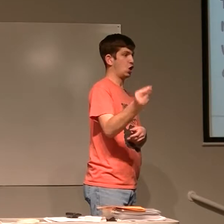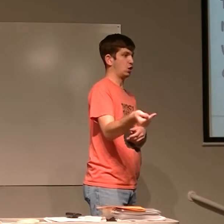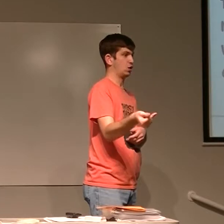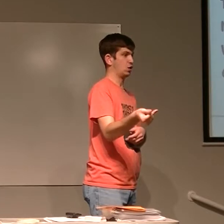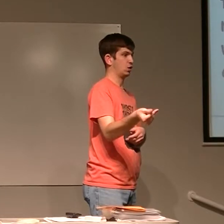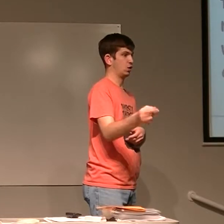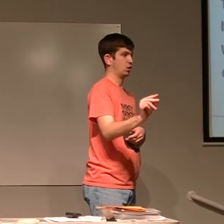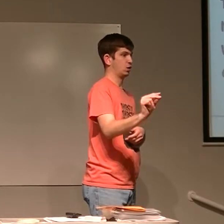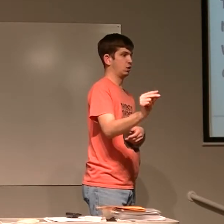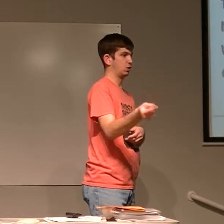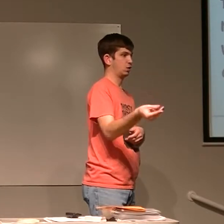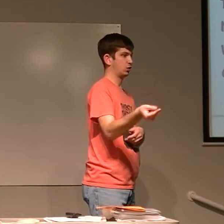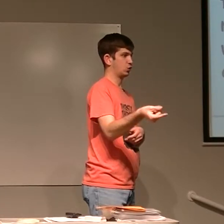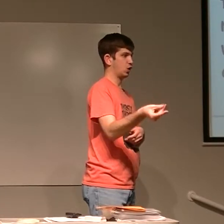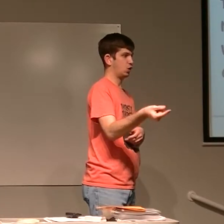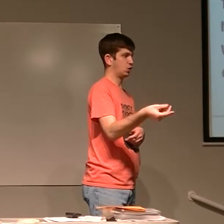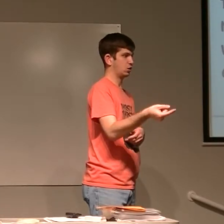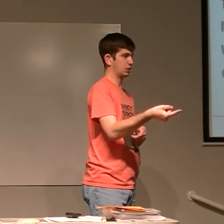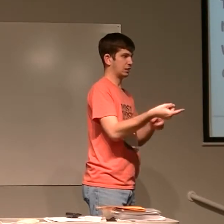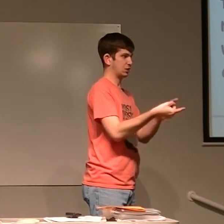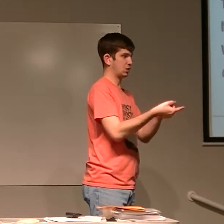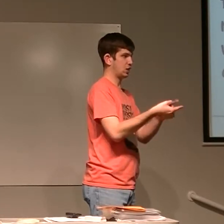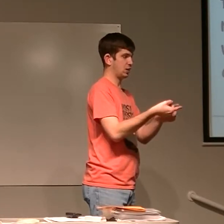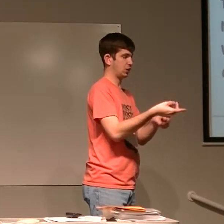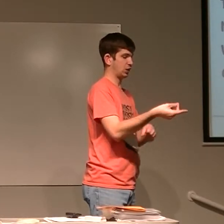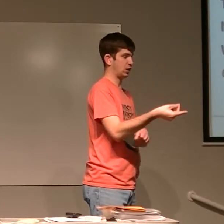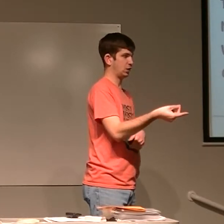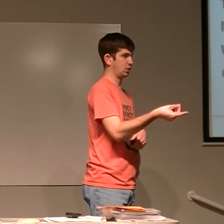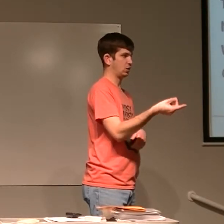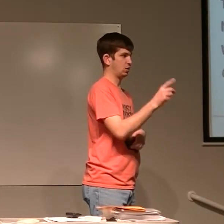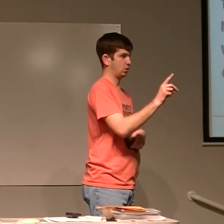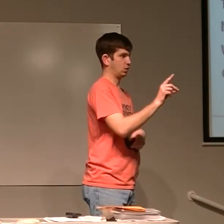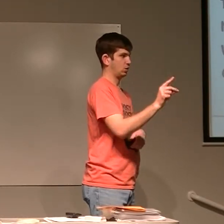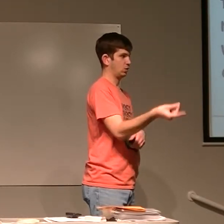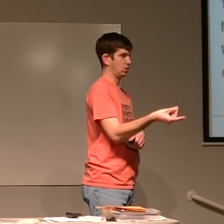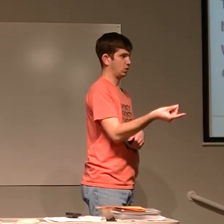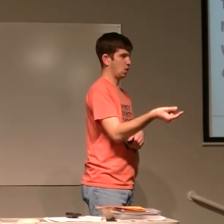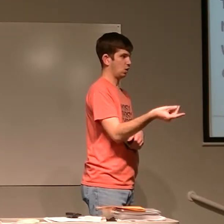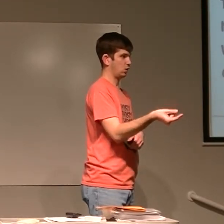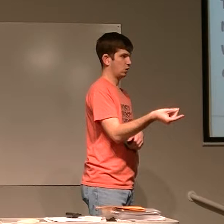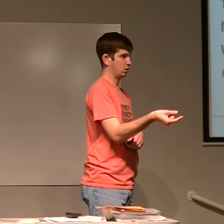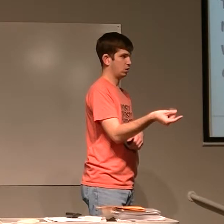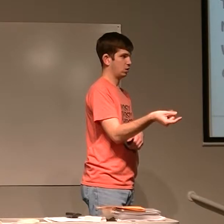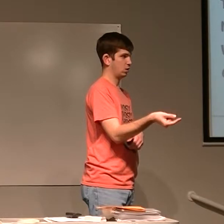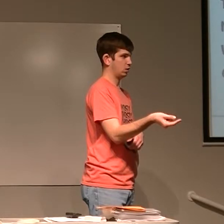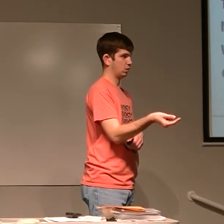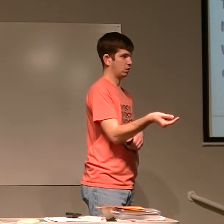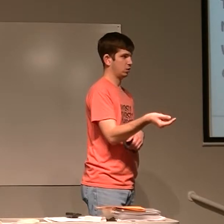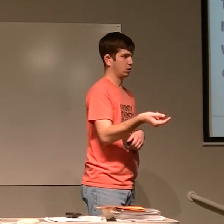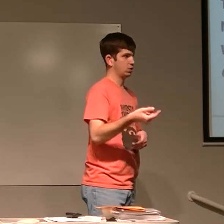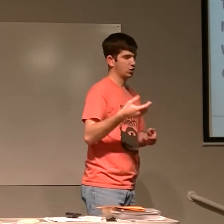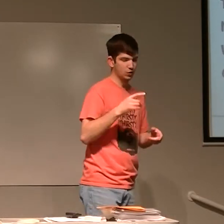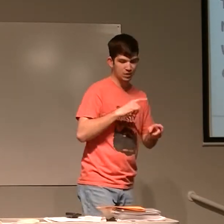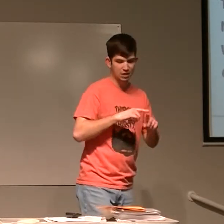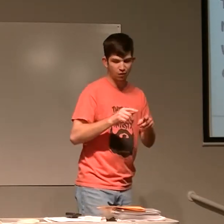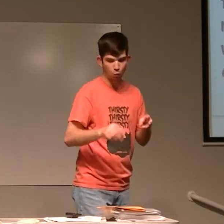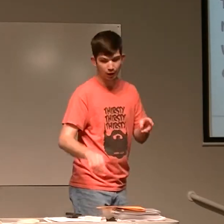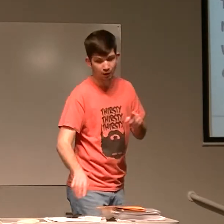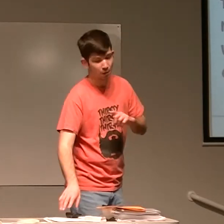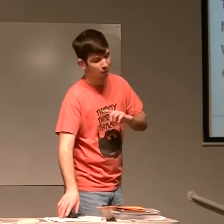dog, you can do dog, because it's D right there, dog. So it's a different way.